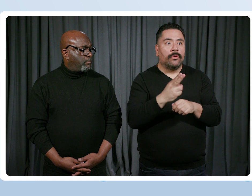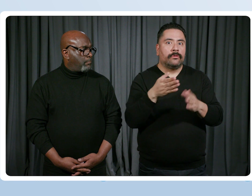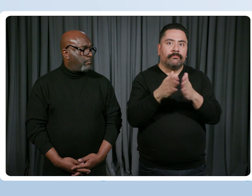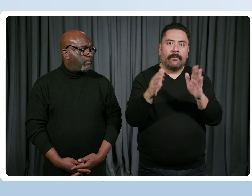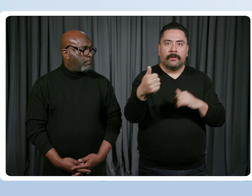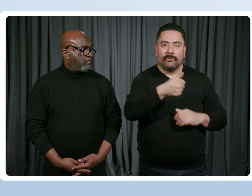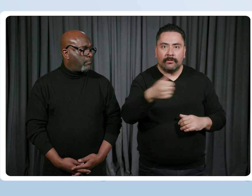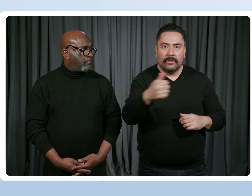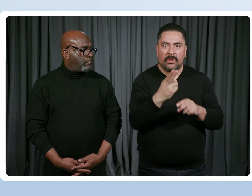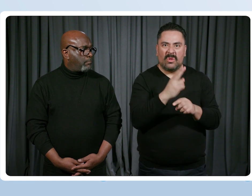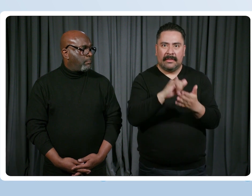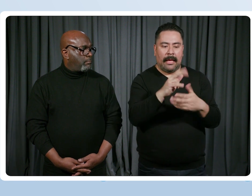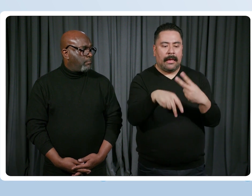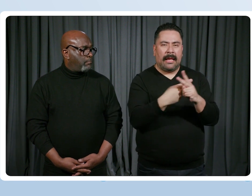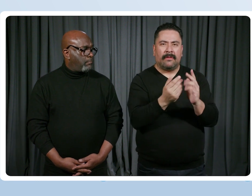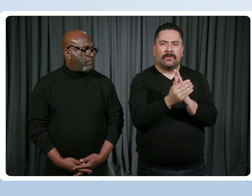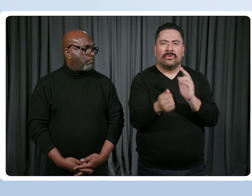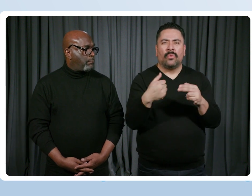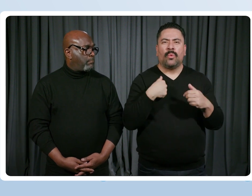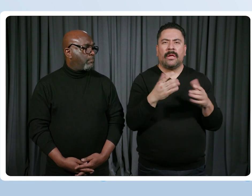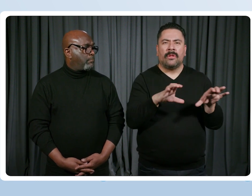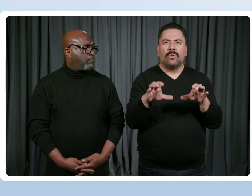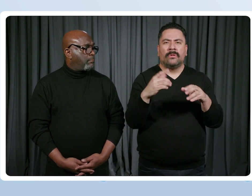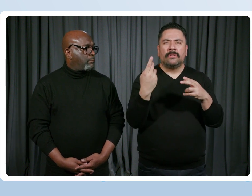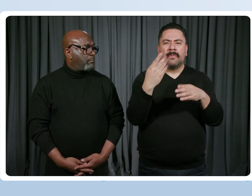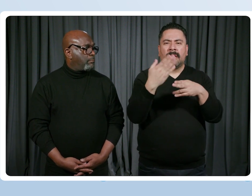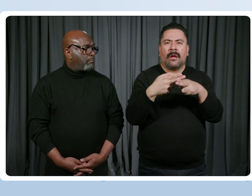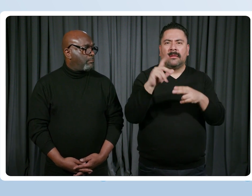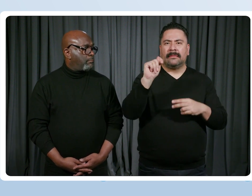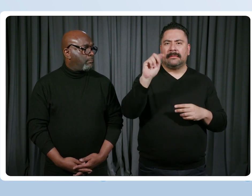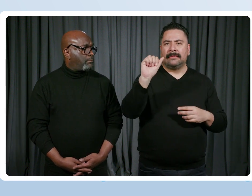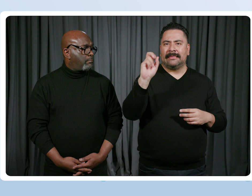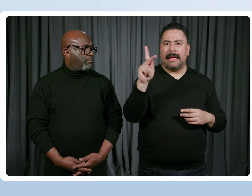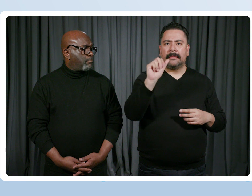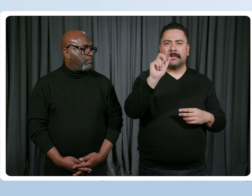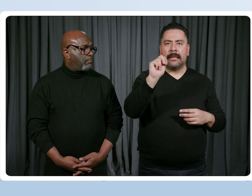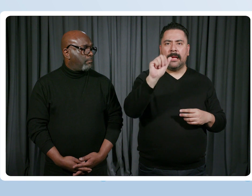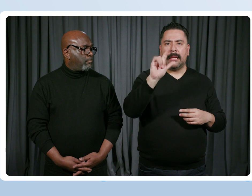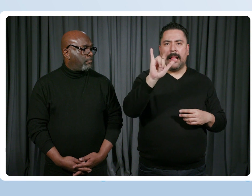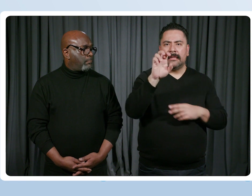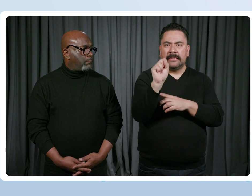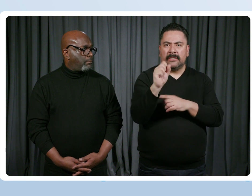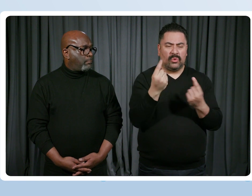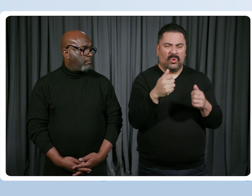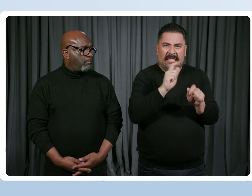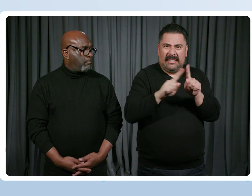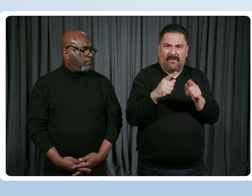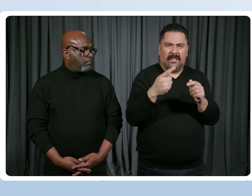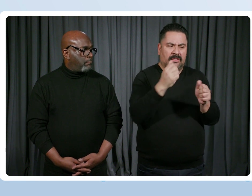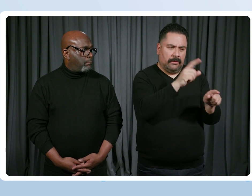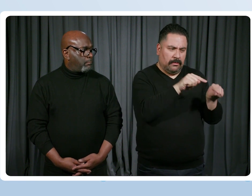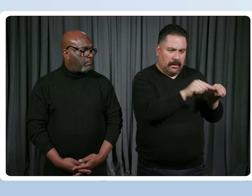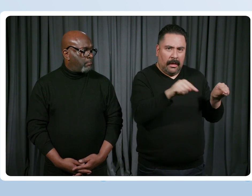work on all of those skills. We do something called task analysis, where we break down tasks into smaller tasks and understand all of the